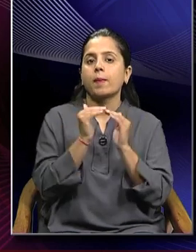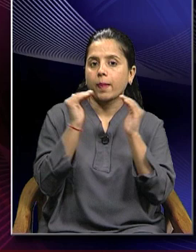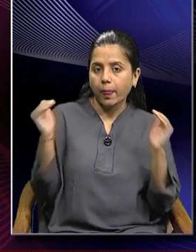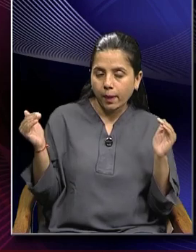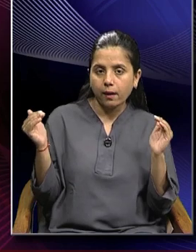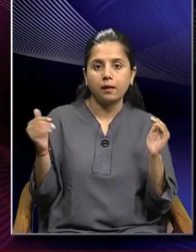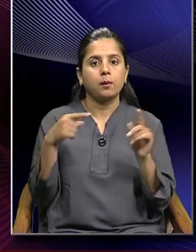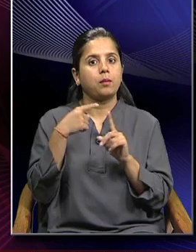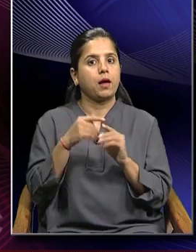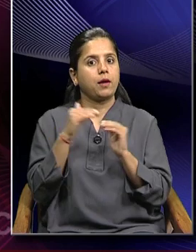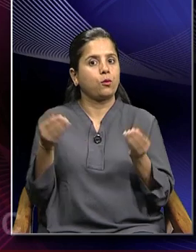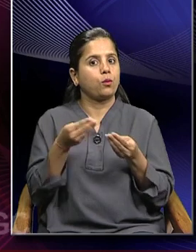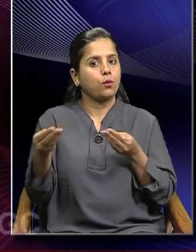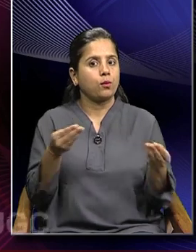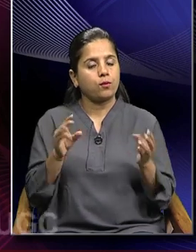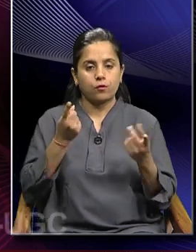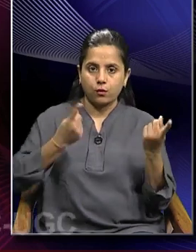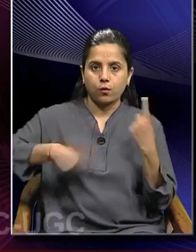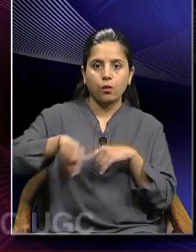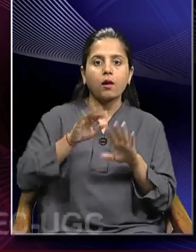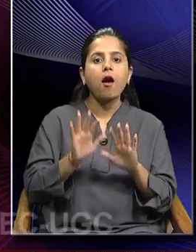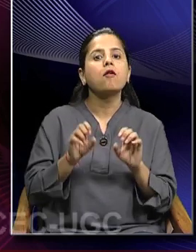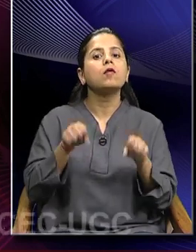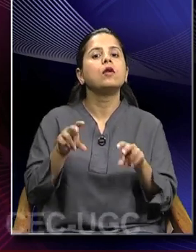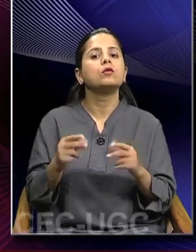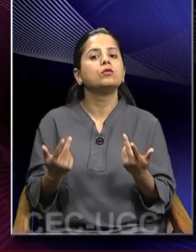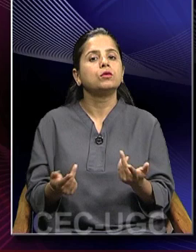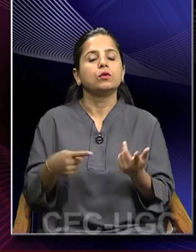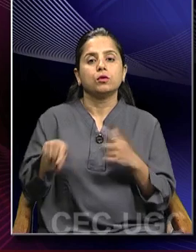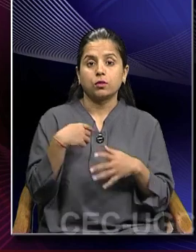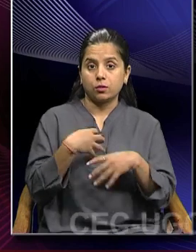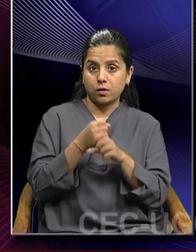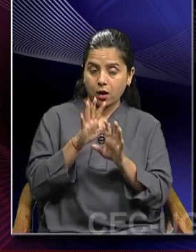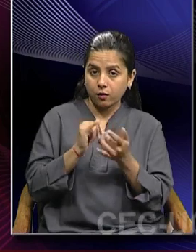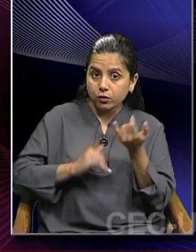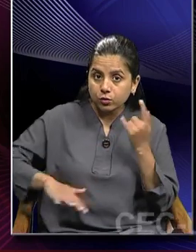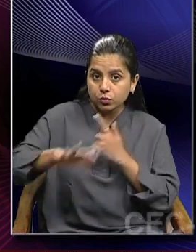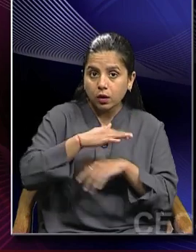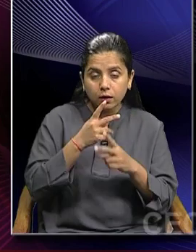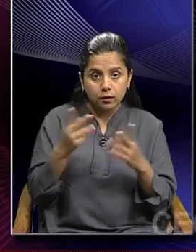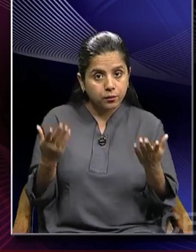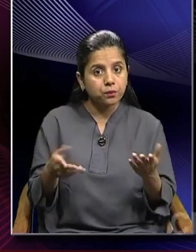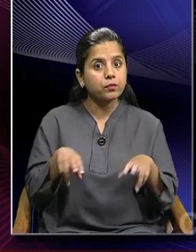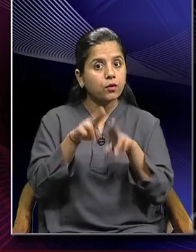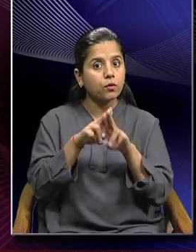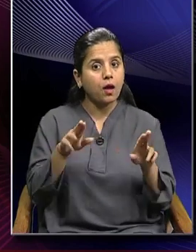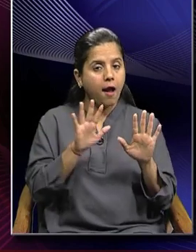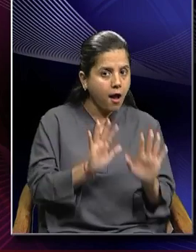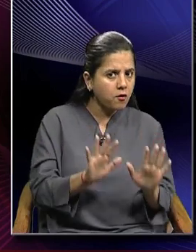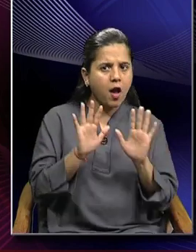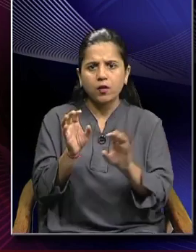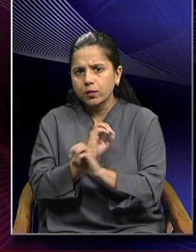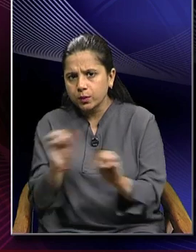and equally distributed among all or not. Are we going to create a society which is full of haves and have